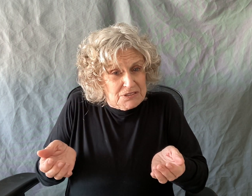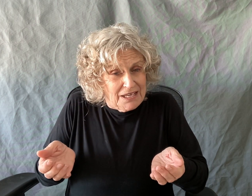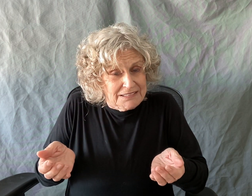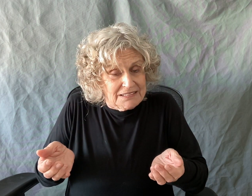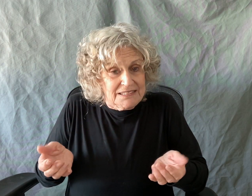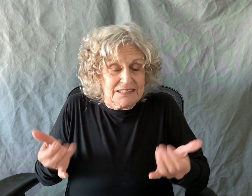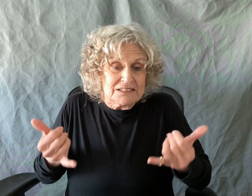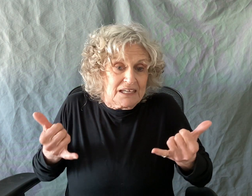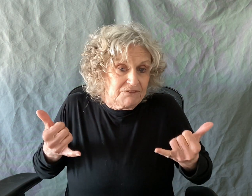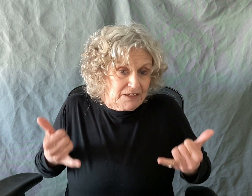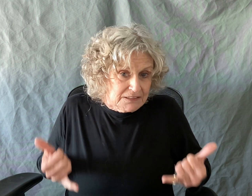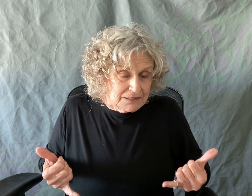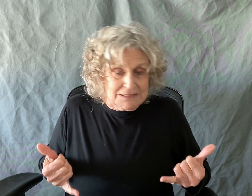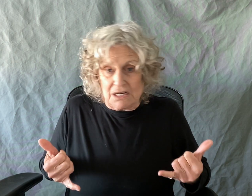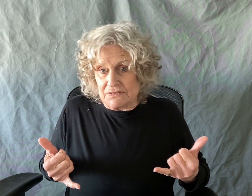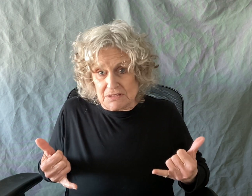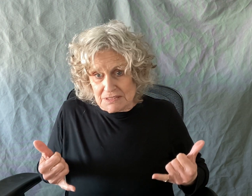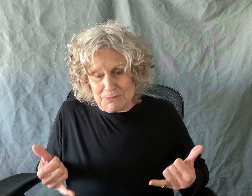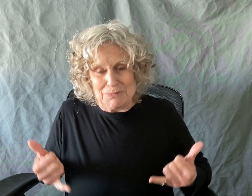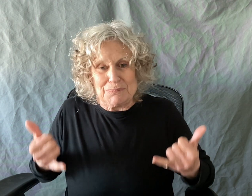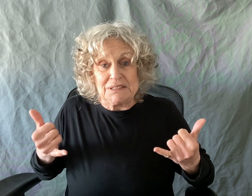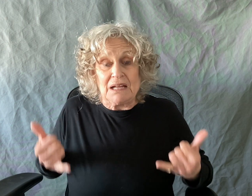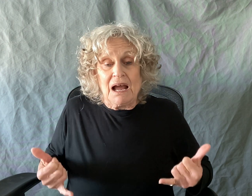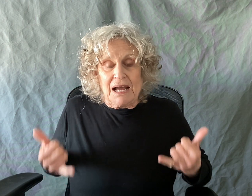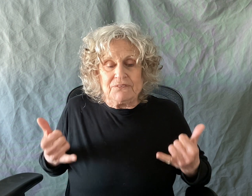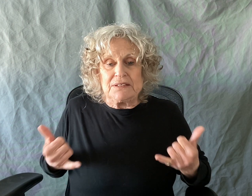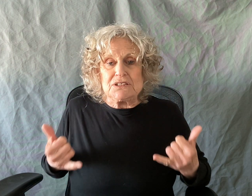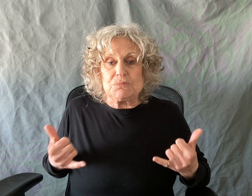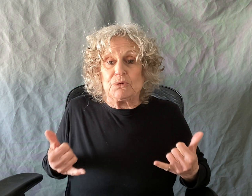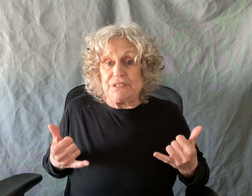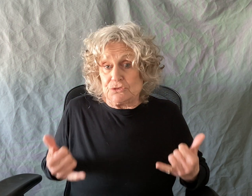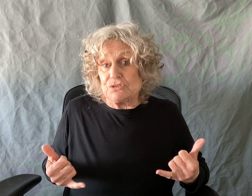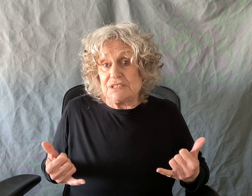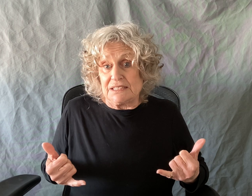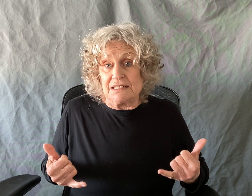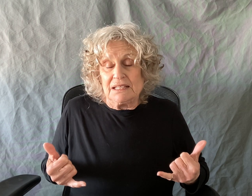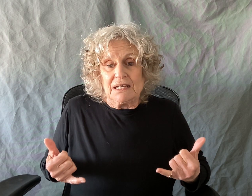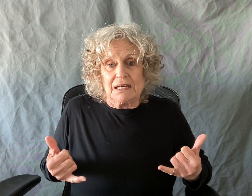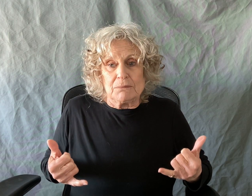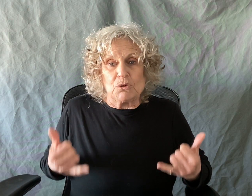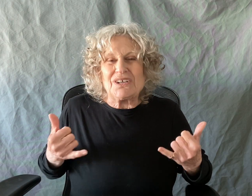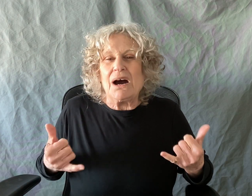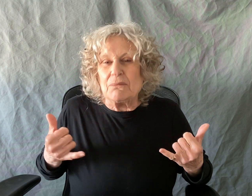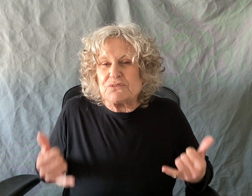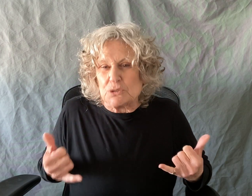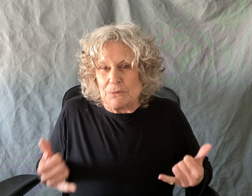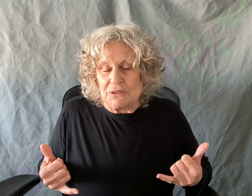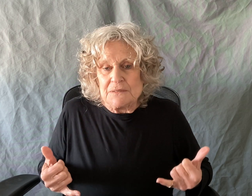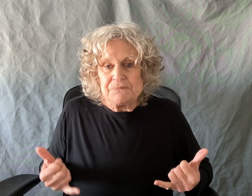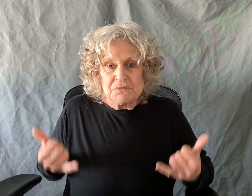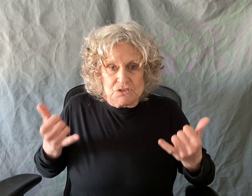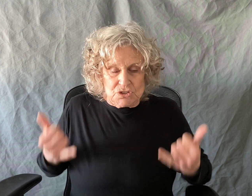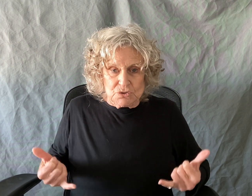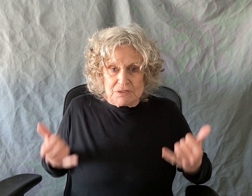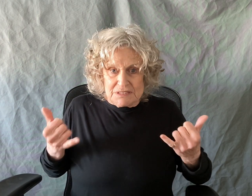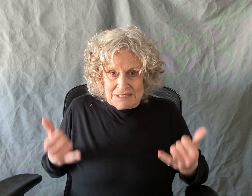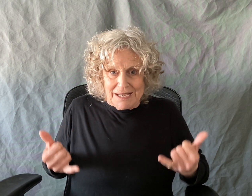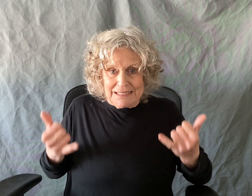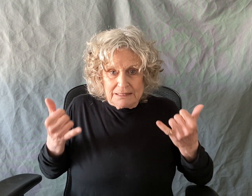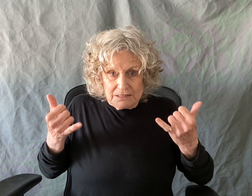sign it like this. I find it's not that it's up to me, but I find this more interesting, more comfortable. So you can sign